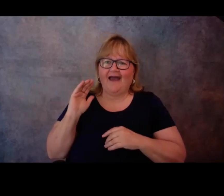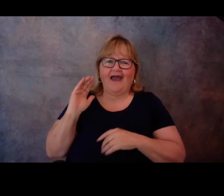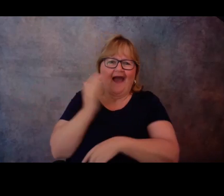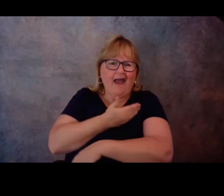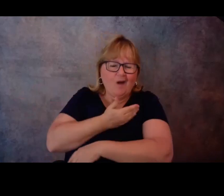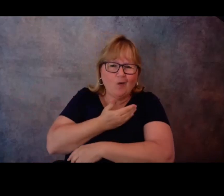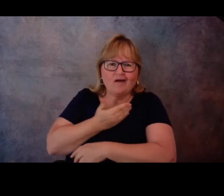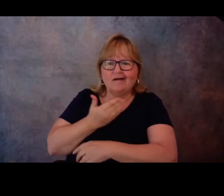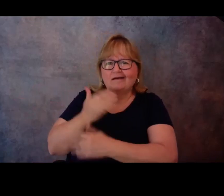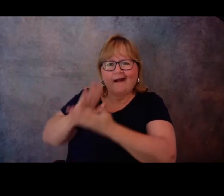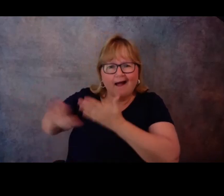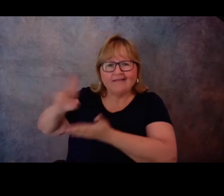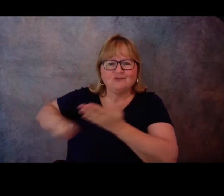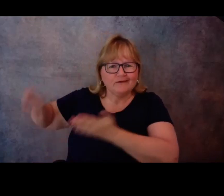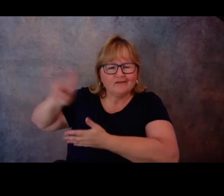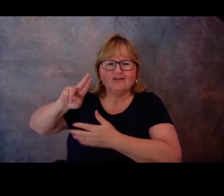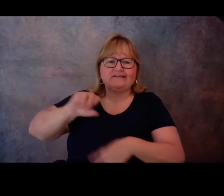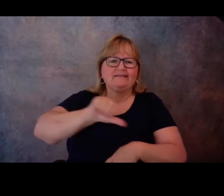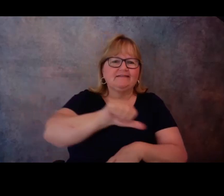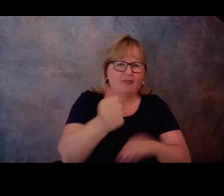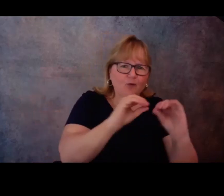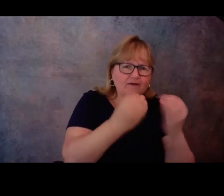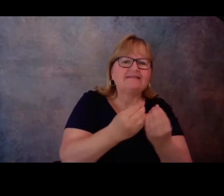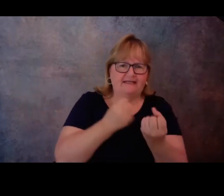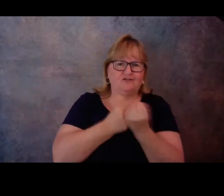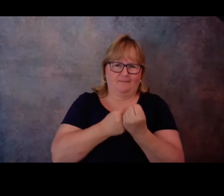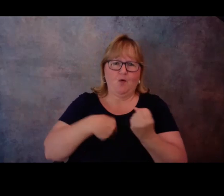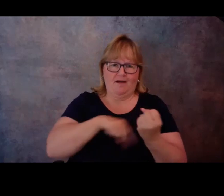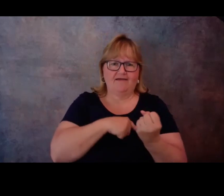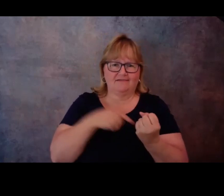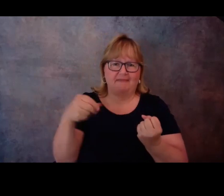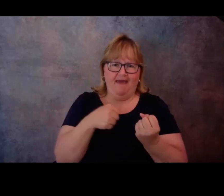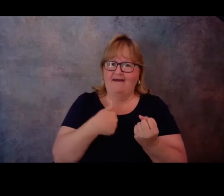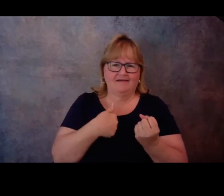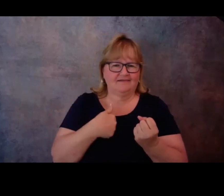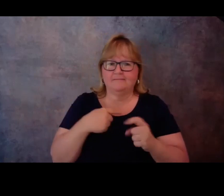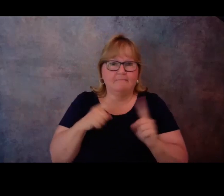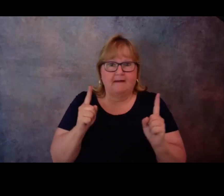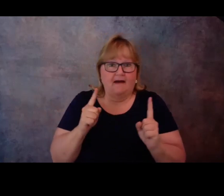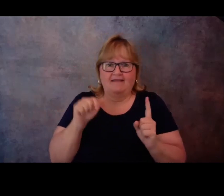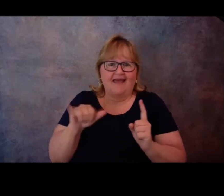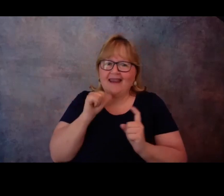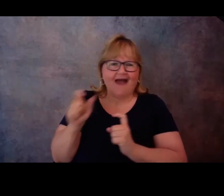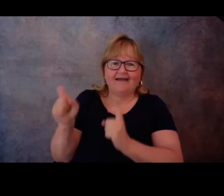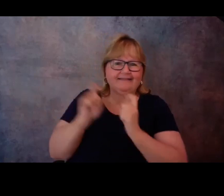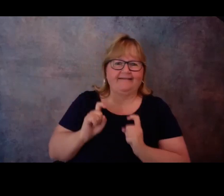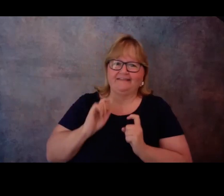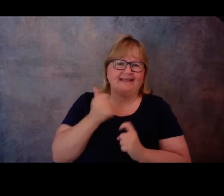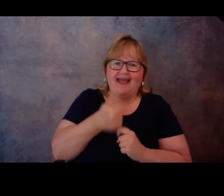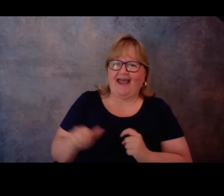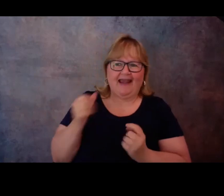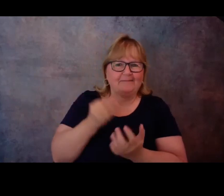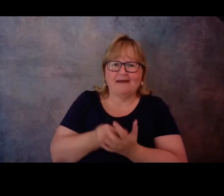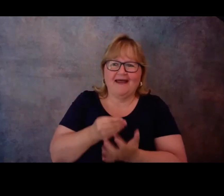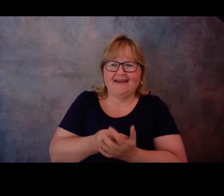academic institutions, some from other institutions, but it does not come with a stipend. It's not a post